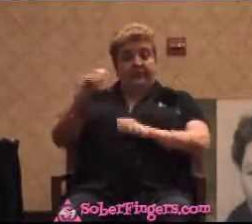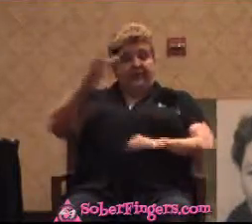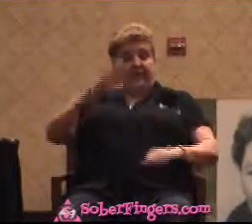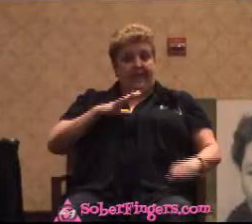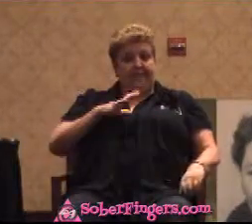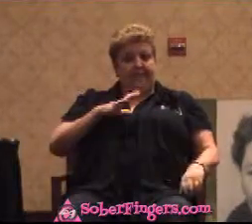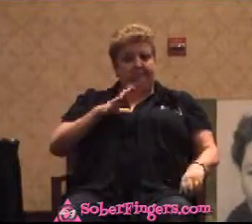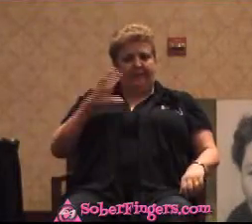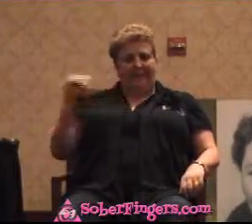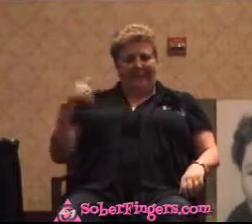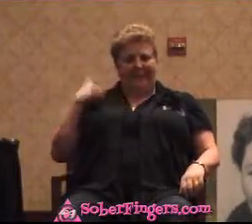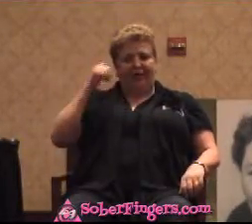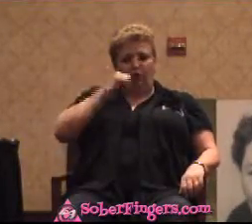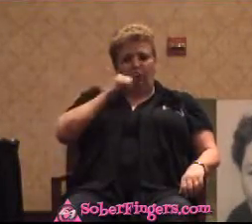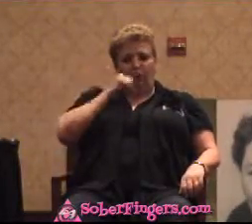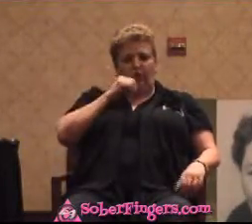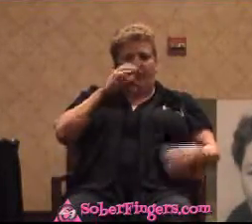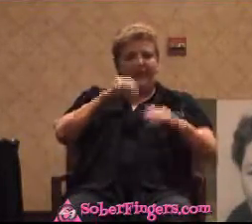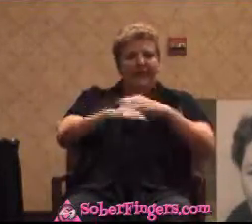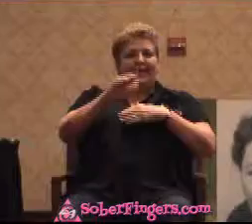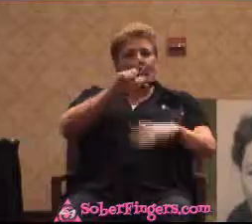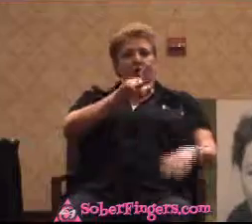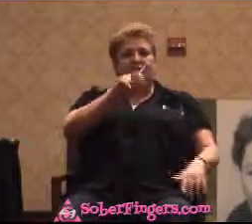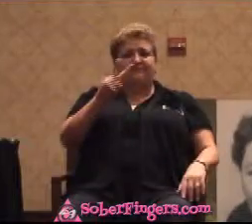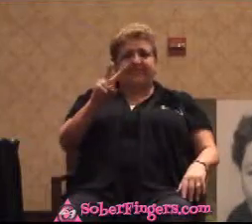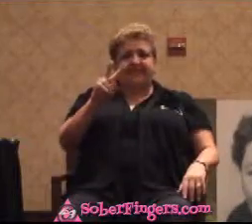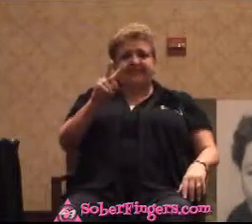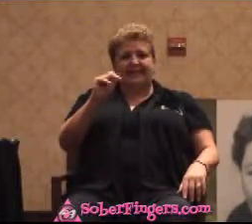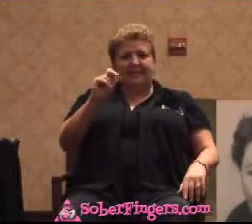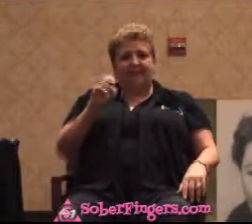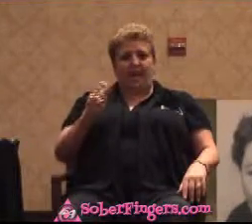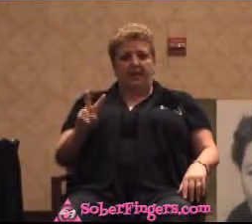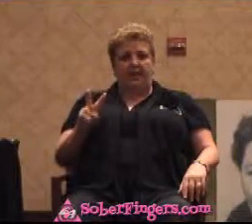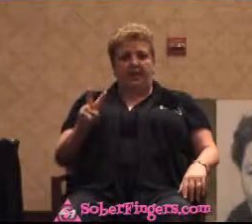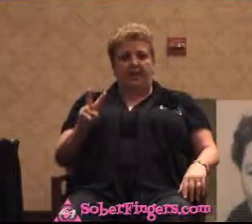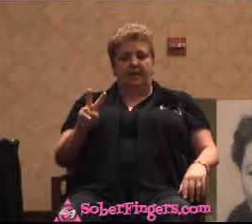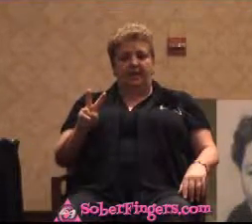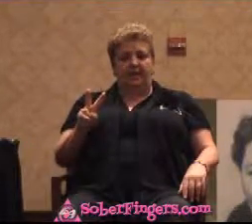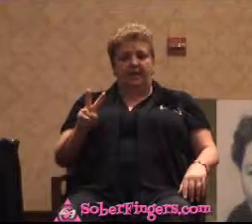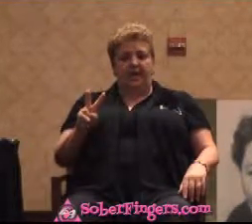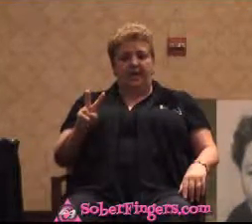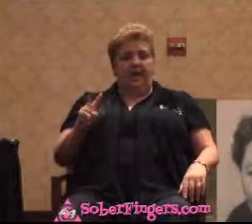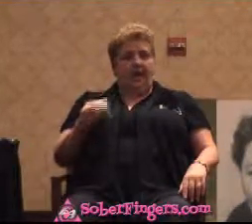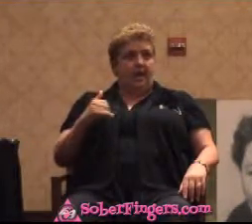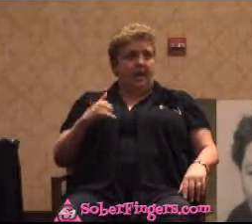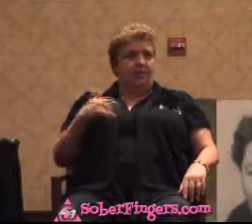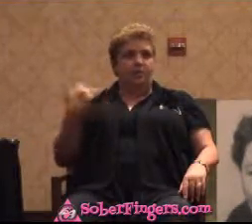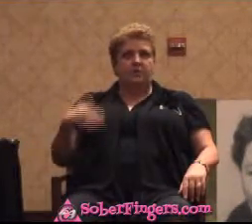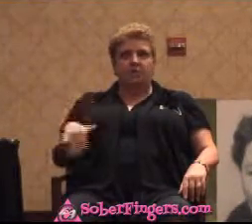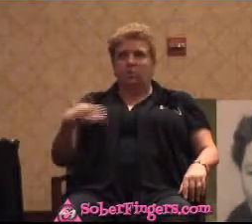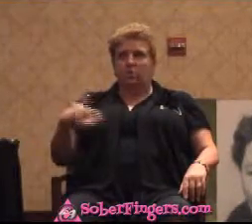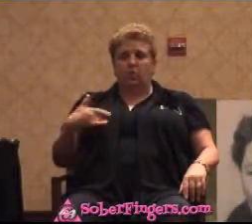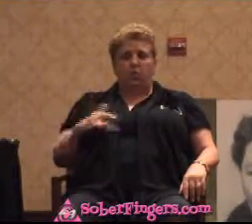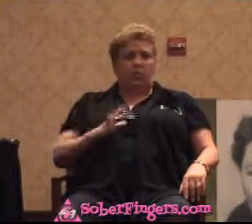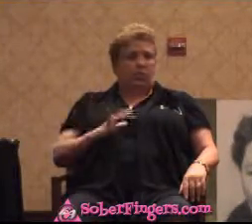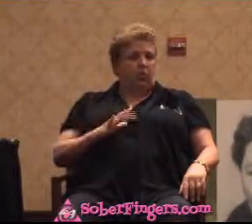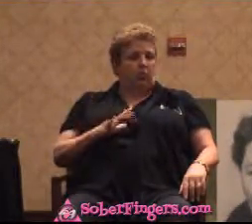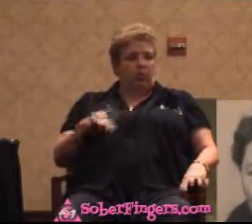girl, in Las Vegas, Nevada, and I'm here to tell you that I was a young girl having the time of my life. Opening up